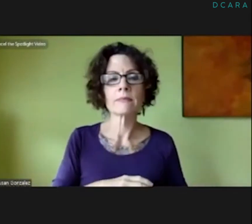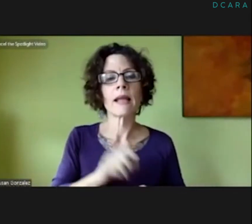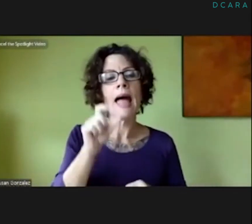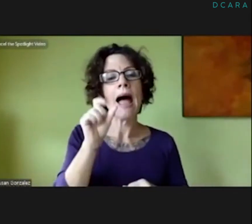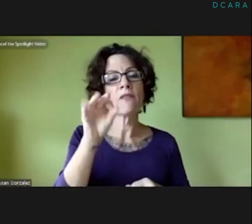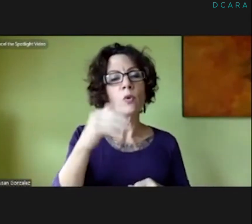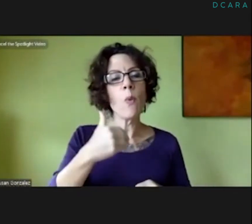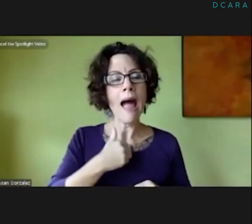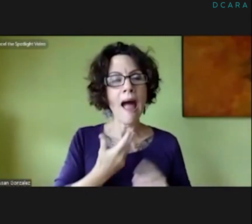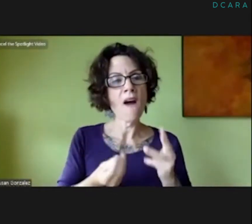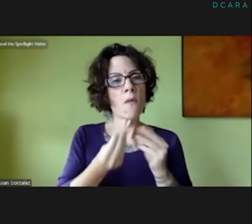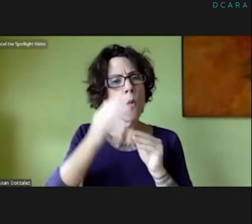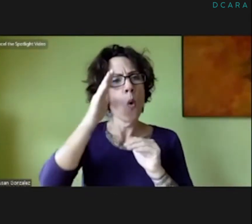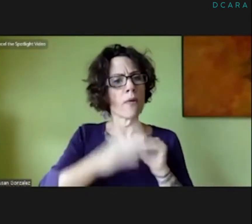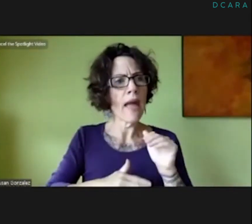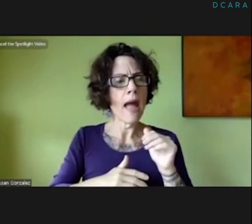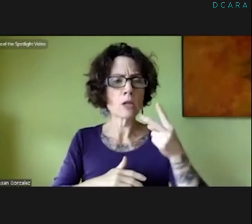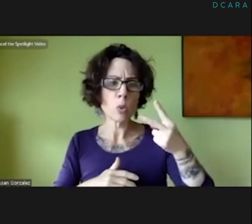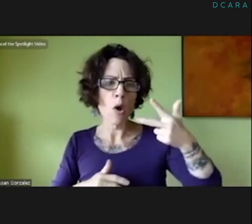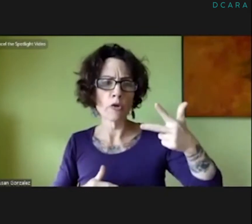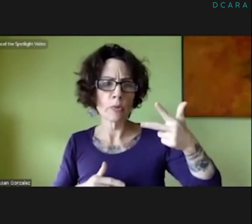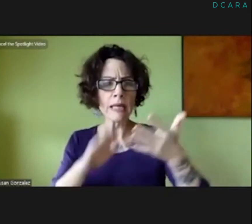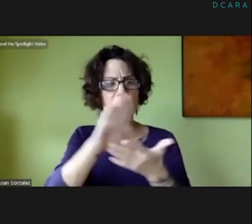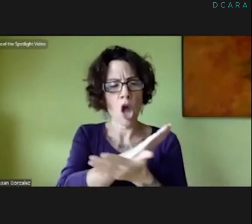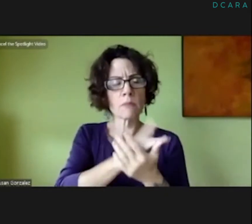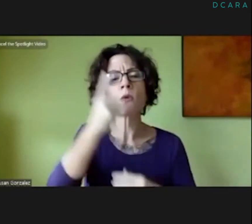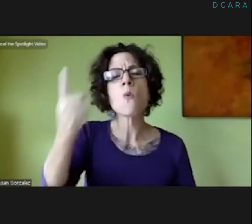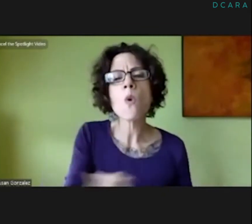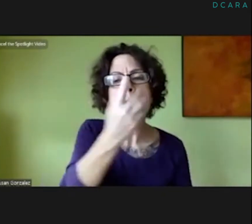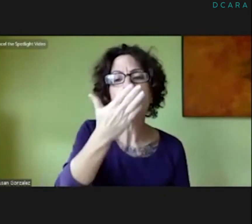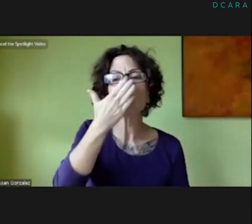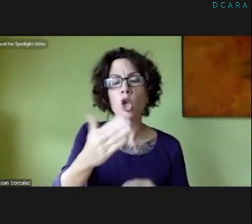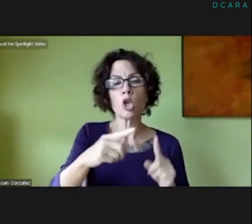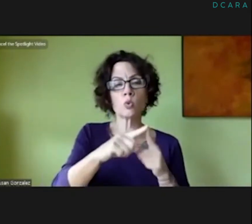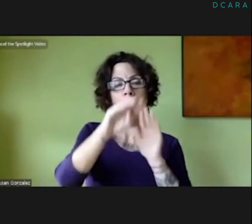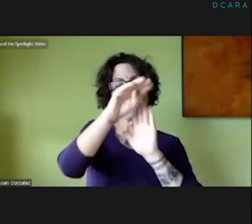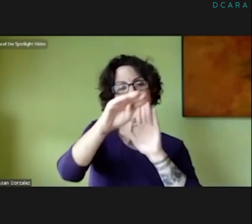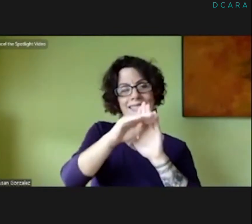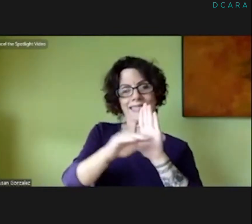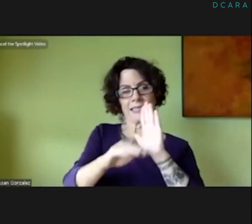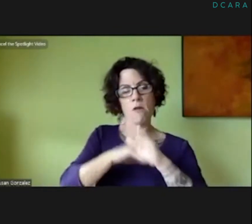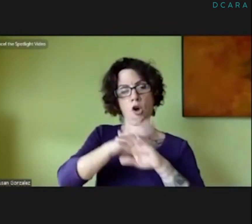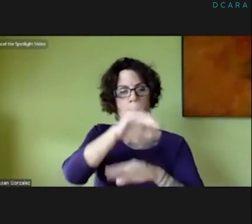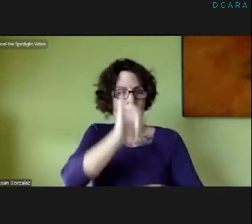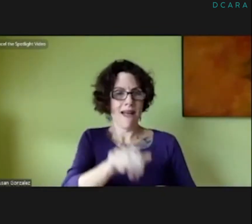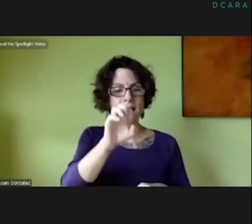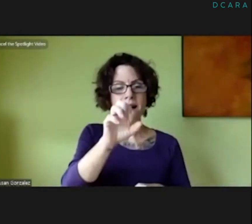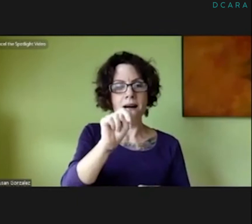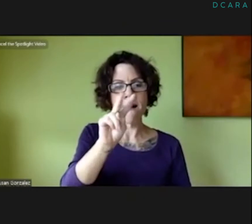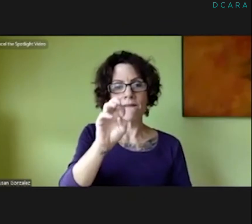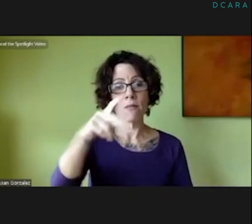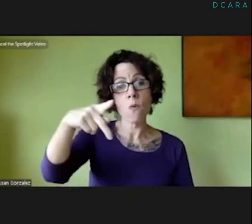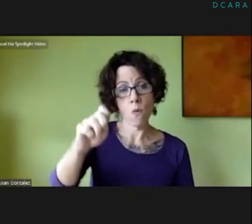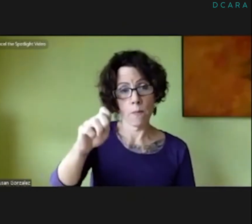If you're adding something new or changing something, you shred it, put in the new document, put it back in the brown envelope in the same